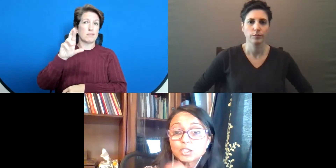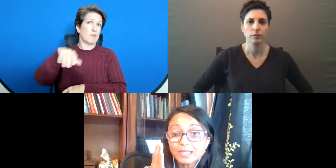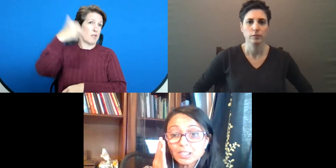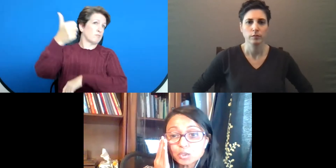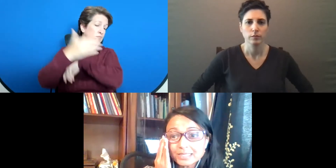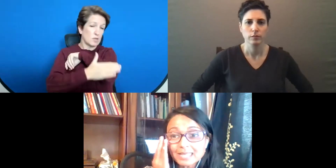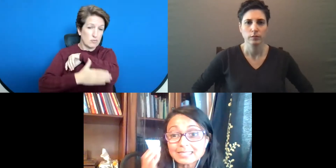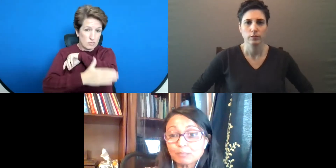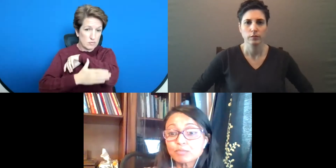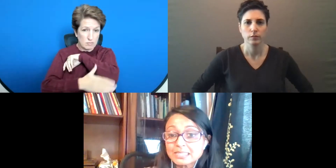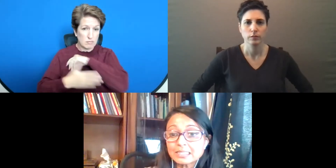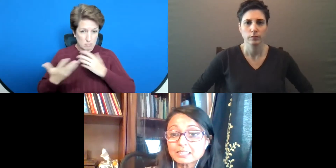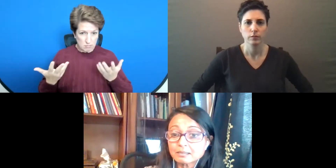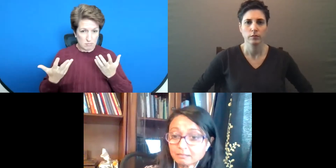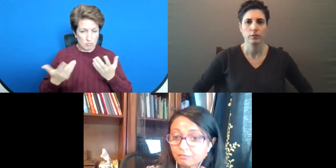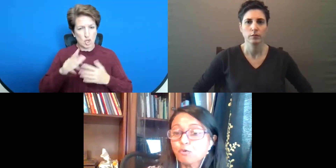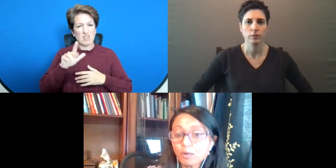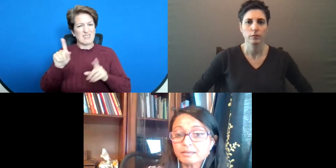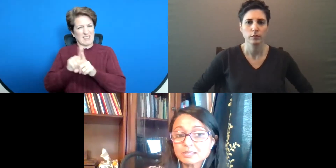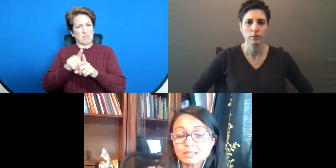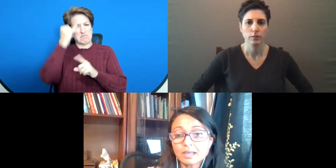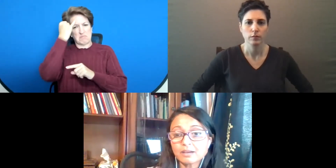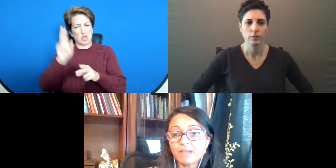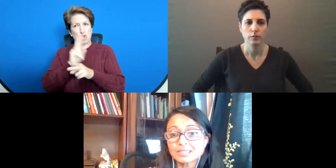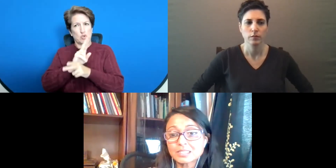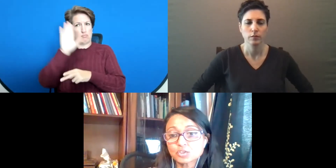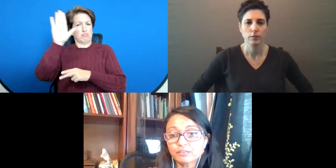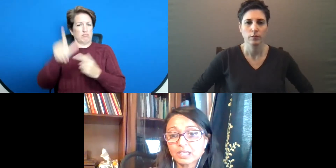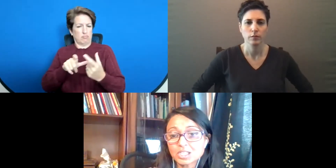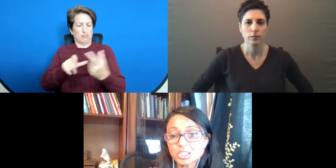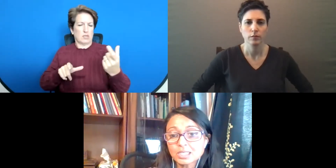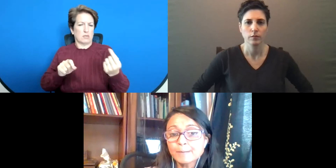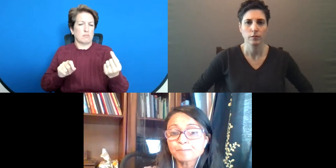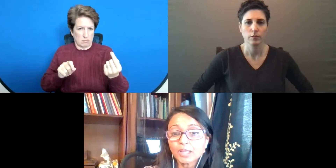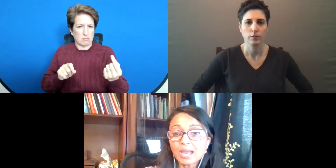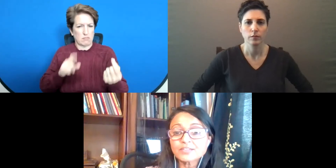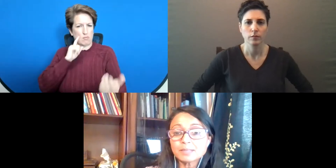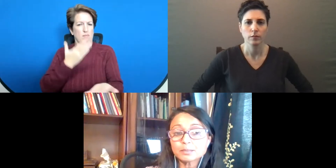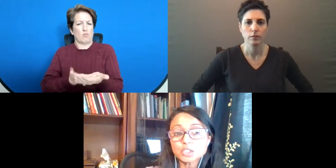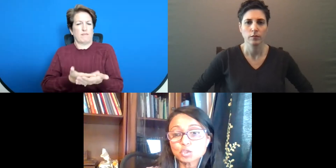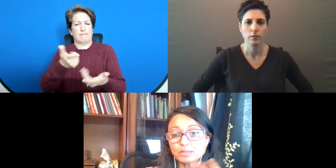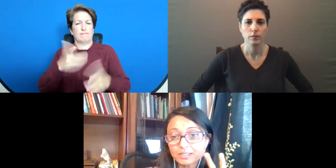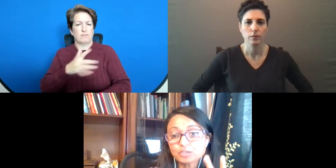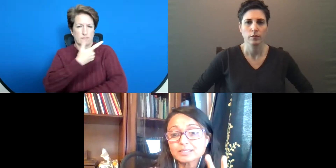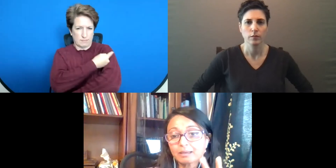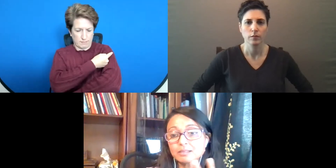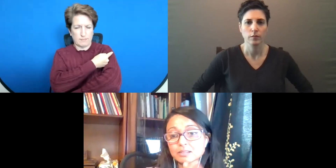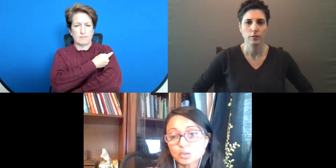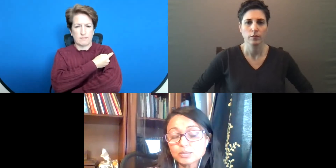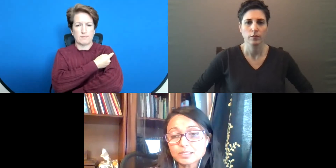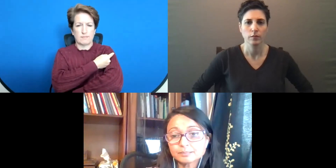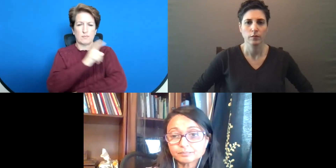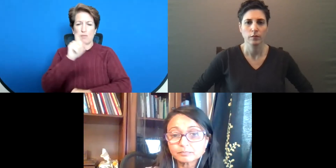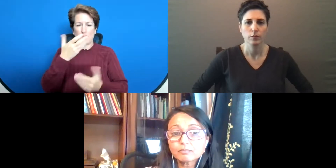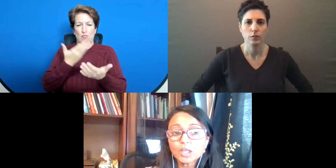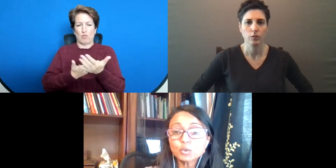world, you can use that same receipt for this vaccine certification. You have to be able to show that it's your